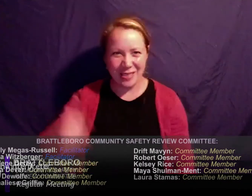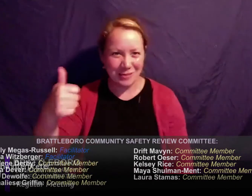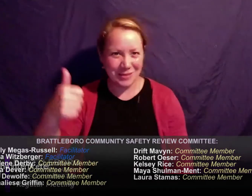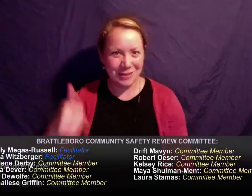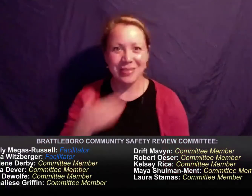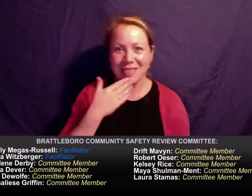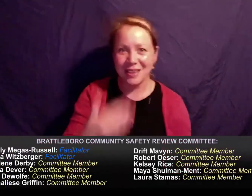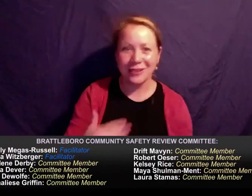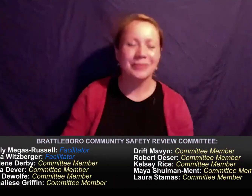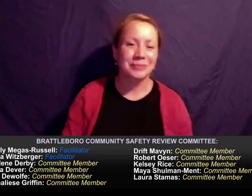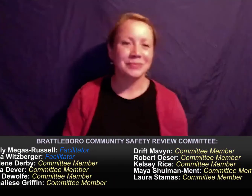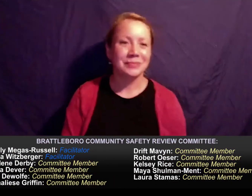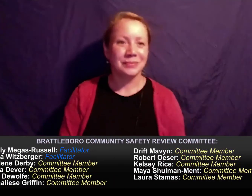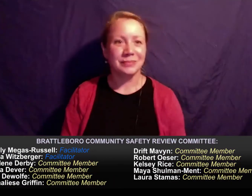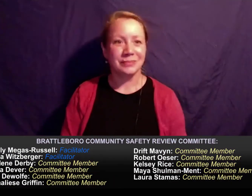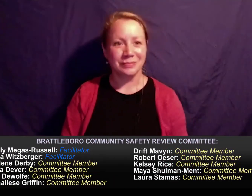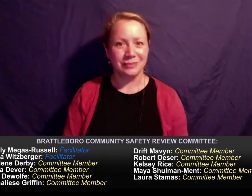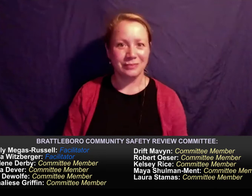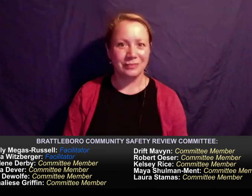very much.